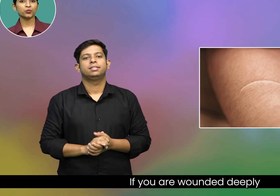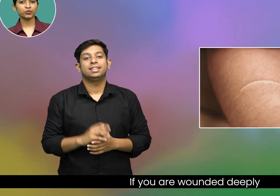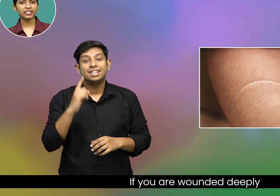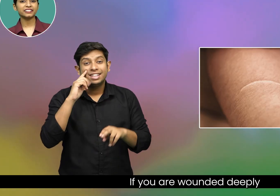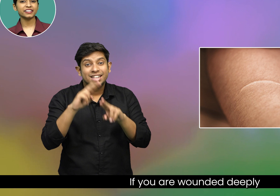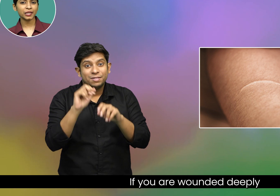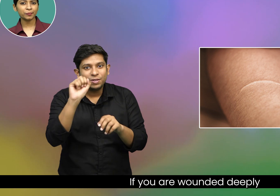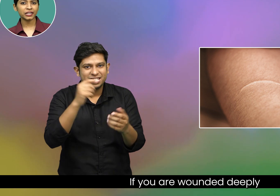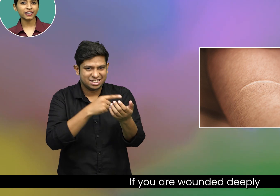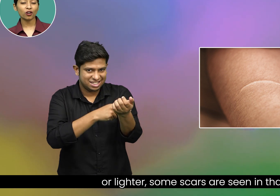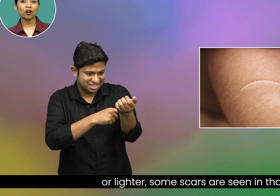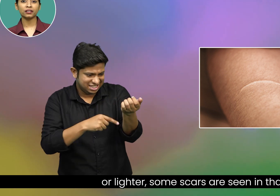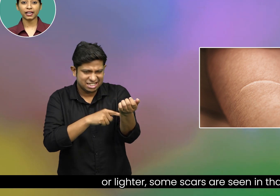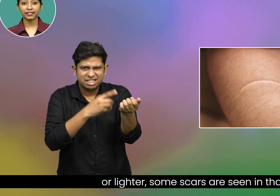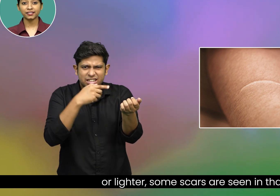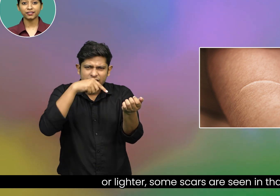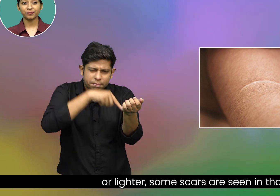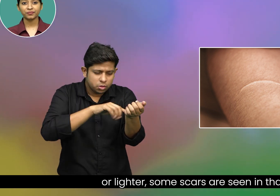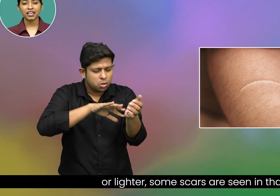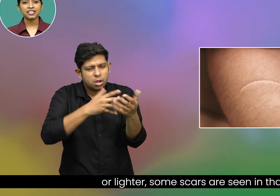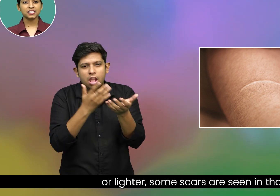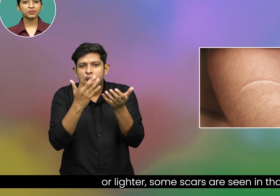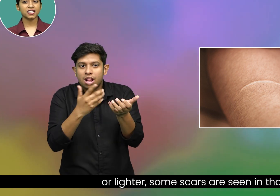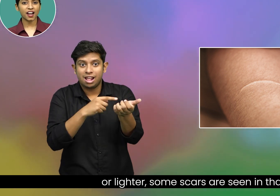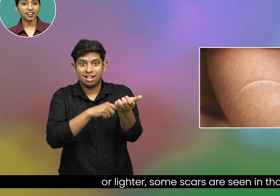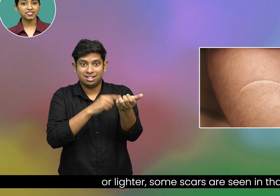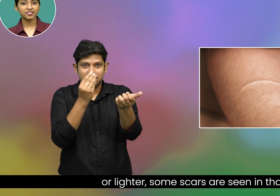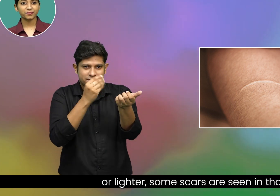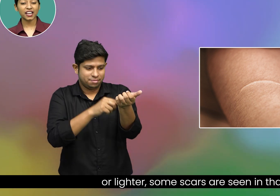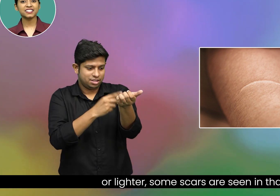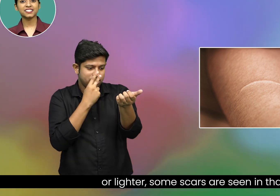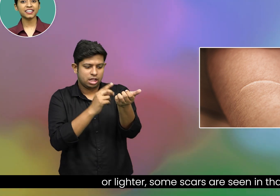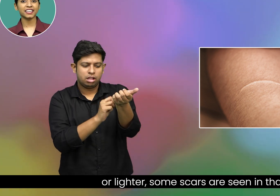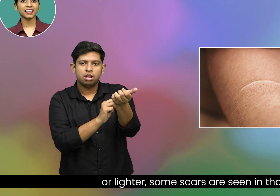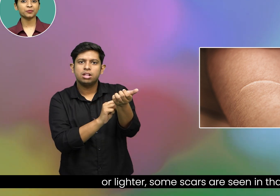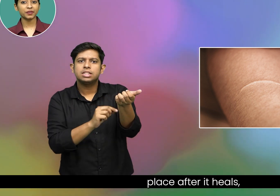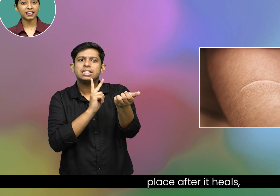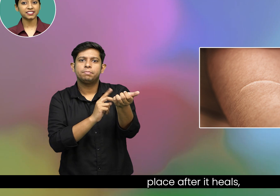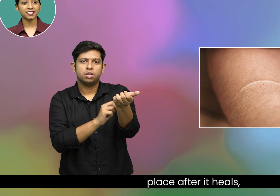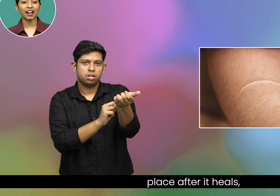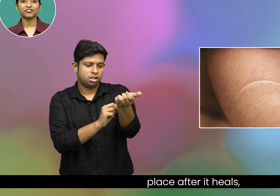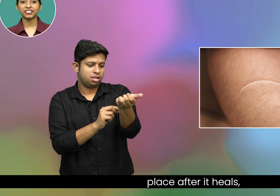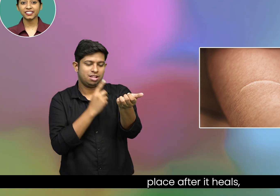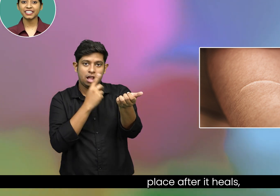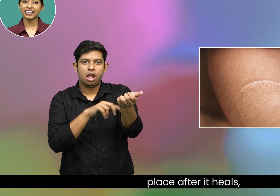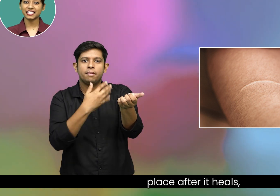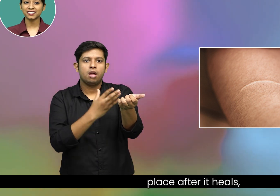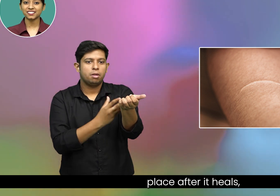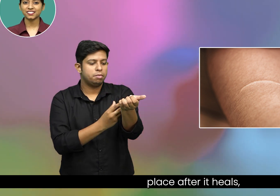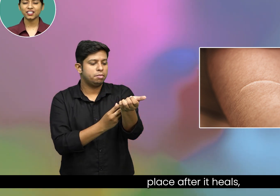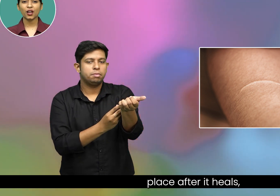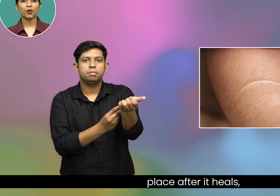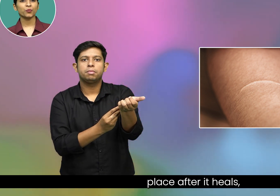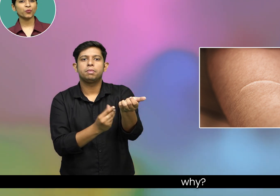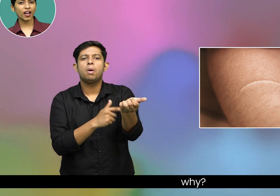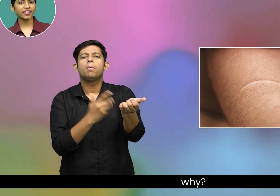If you are wounded deeply or lighter, some scars are seen in that place after it